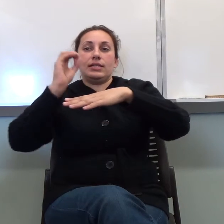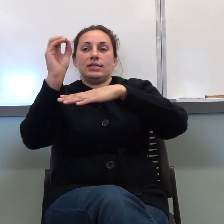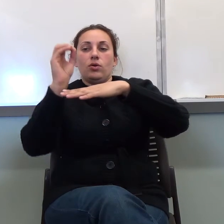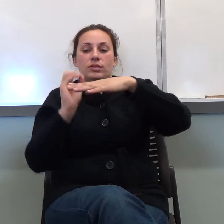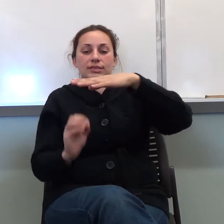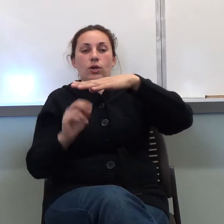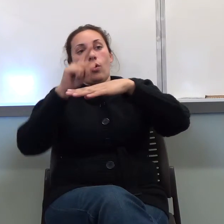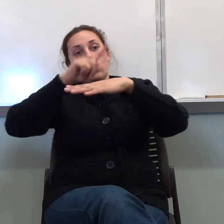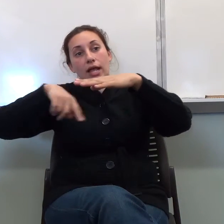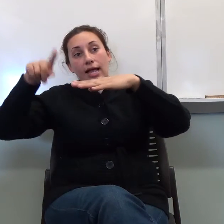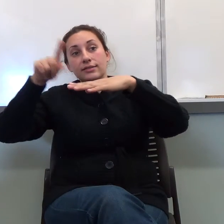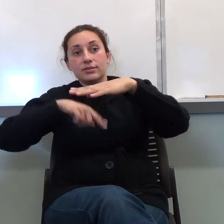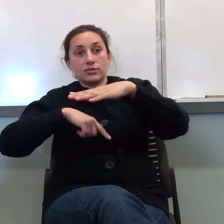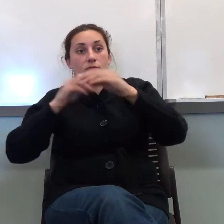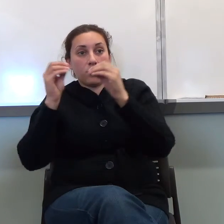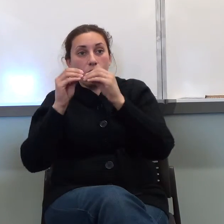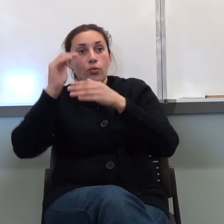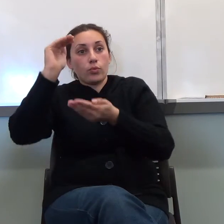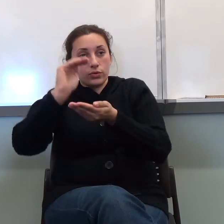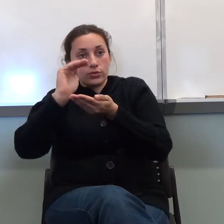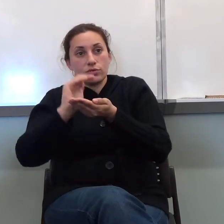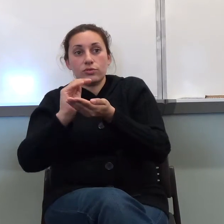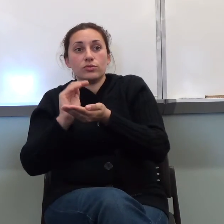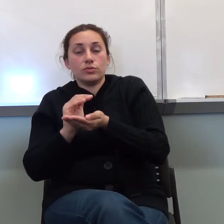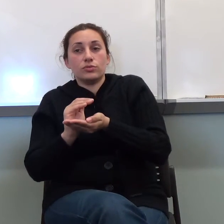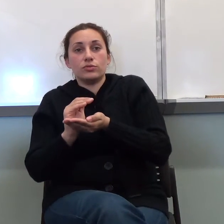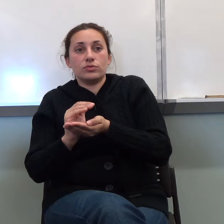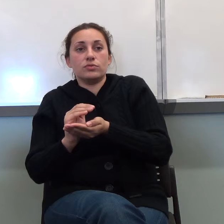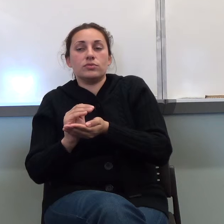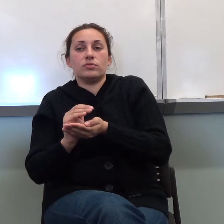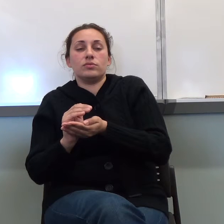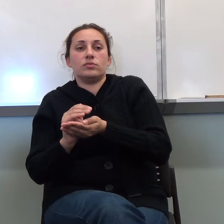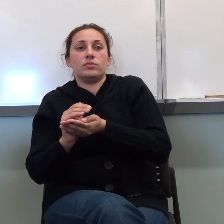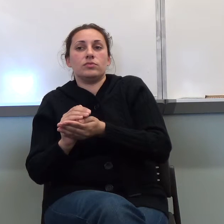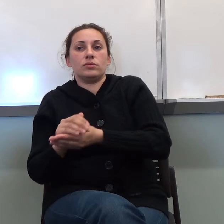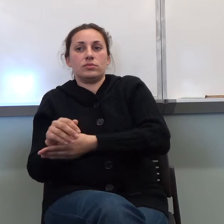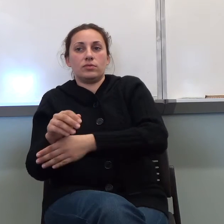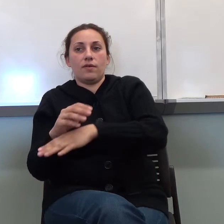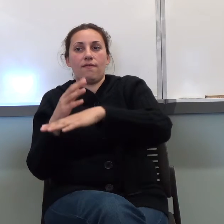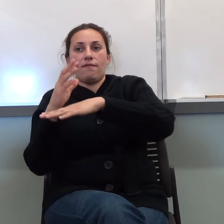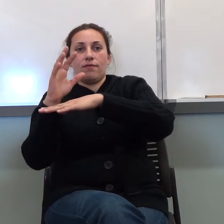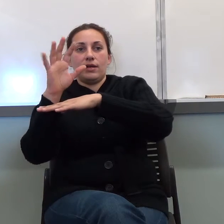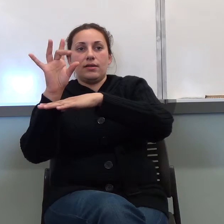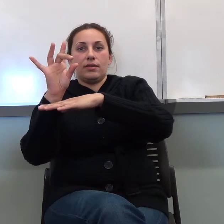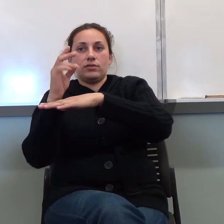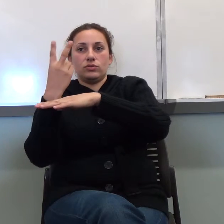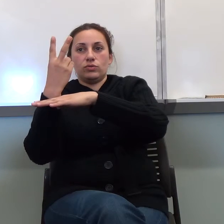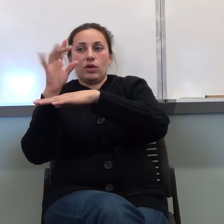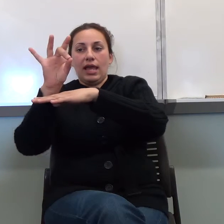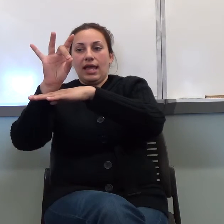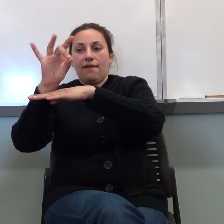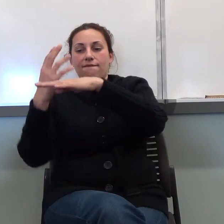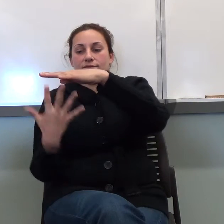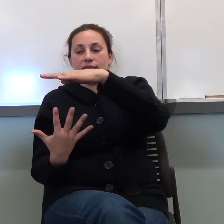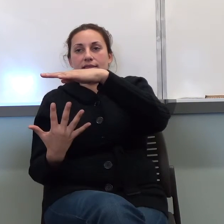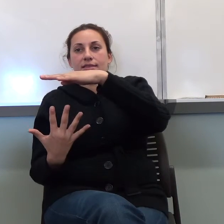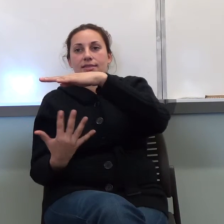huh? 2 into that gives you an 8 on the top and a 5 on the bottom. There it is, 8/5. That's the